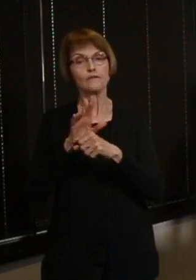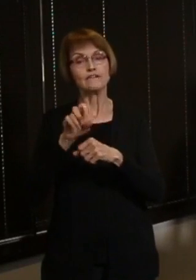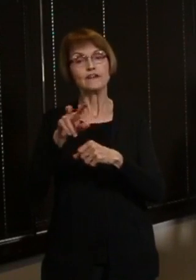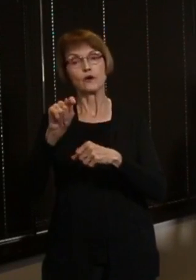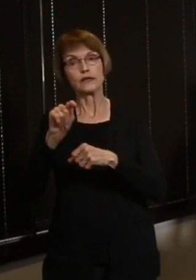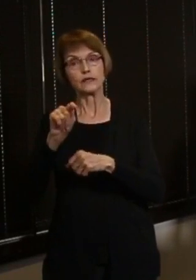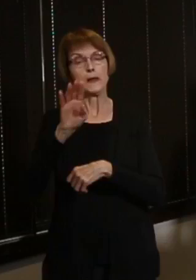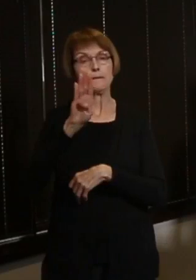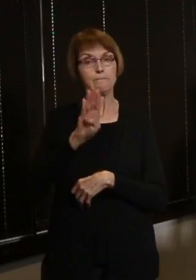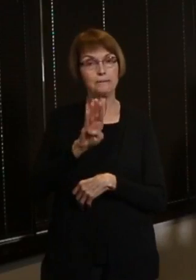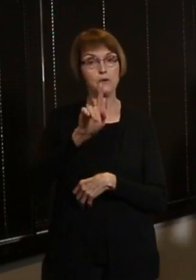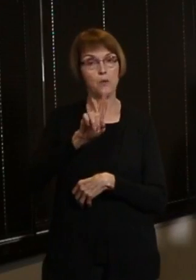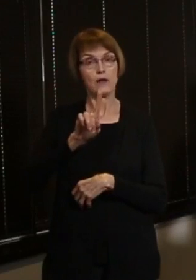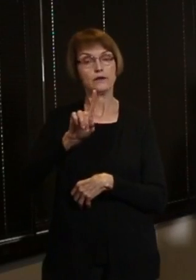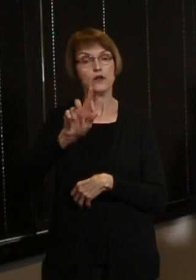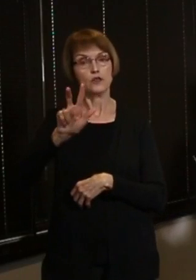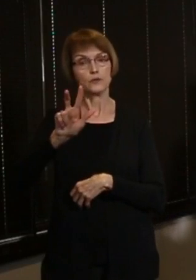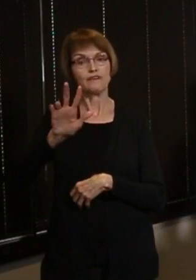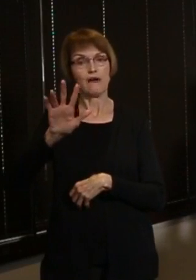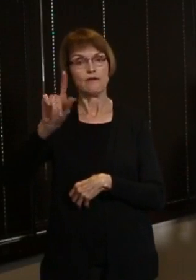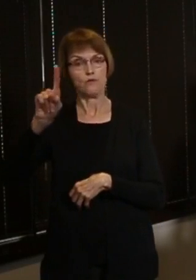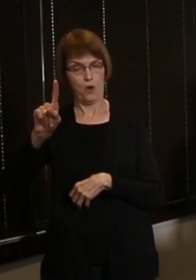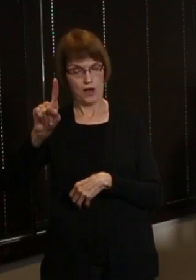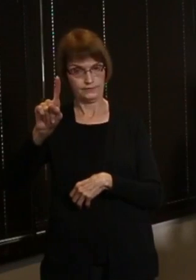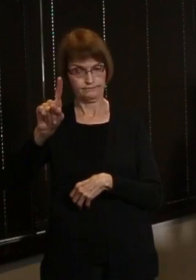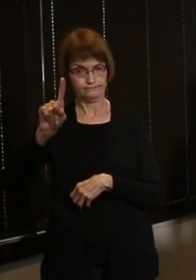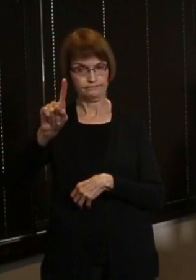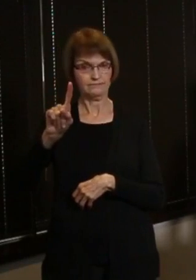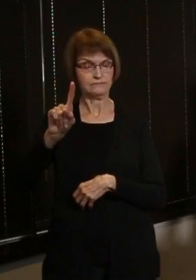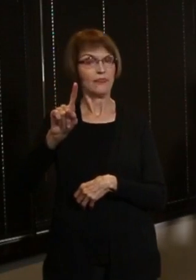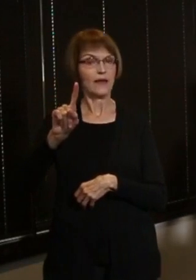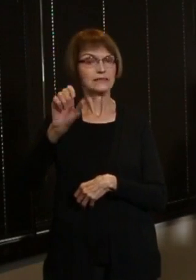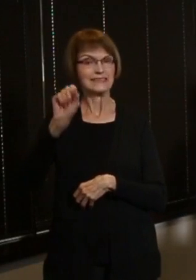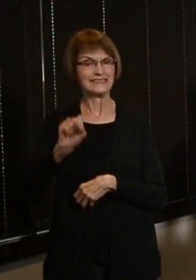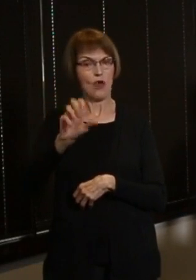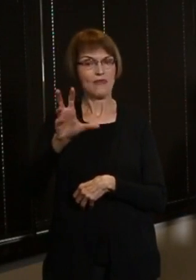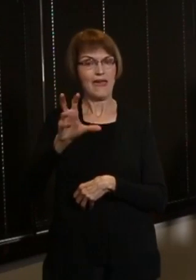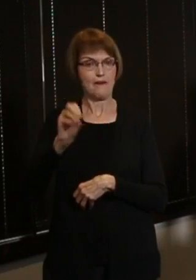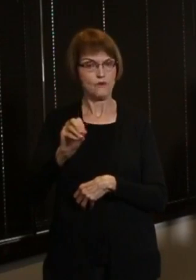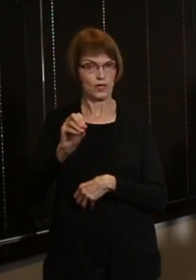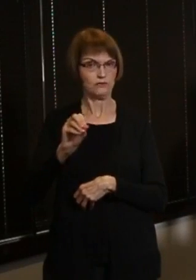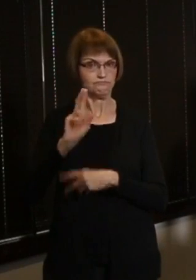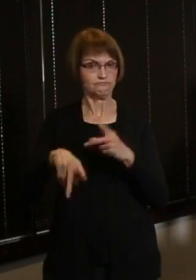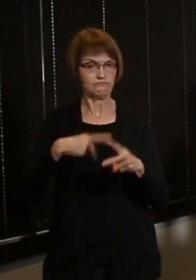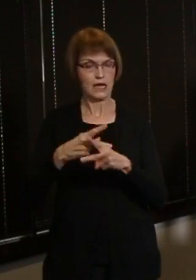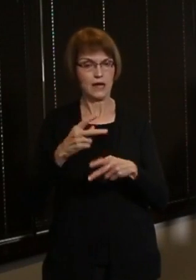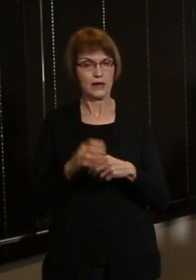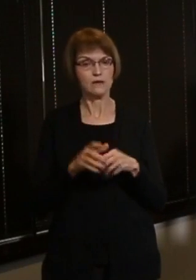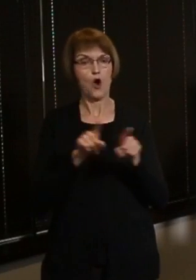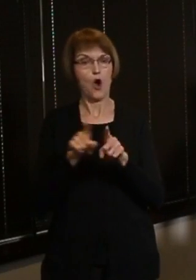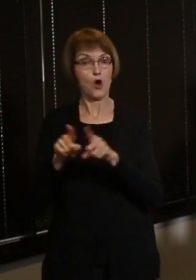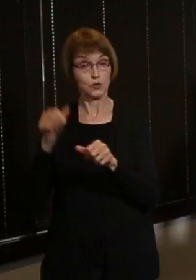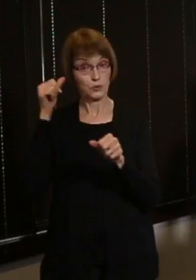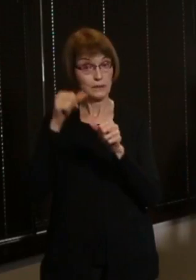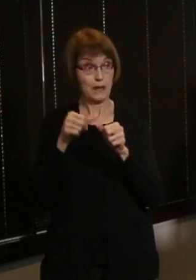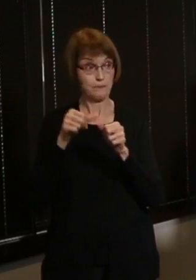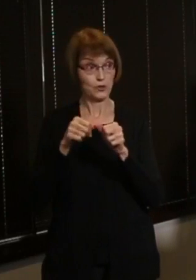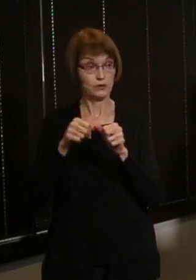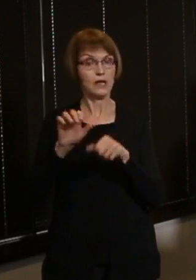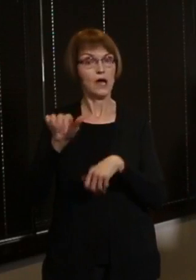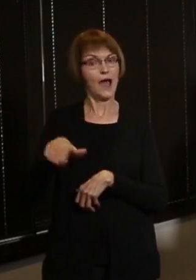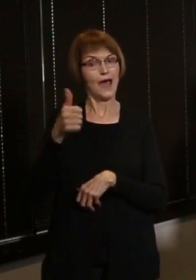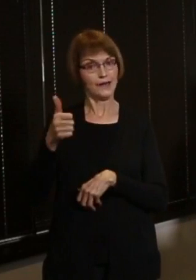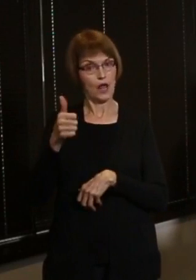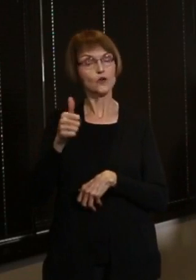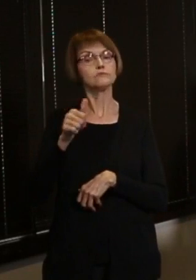B.1.351, which, as you know, is the South African variant. But you'll also remember that another variant,